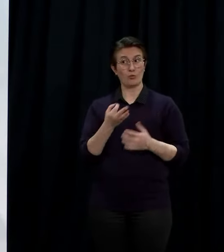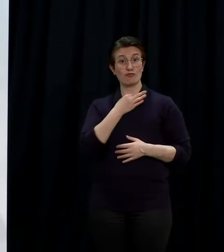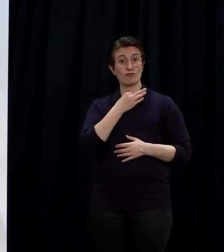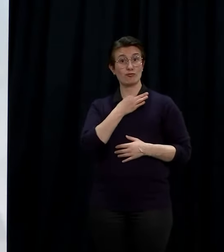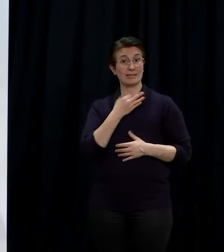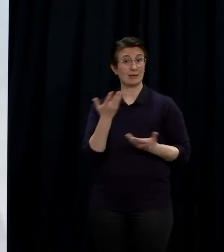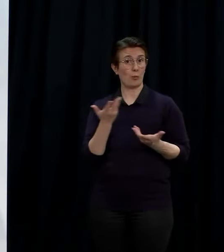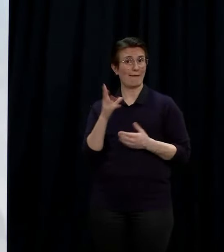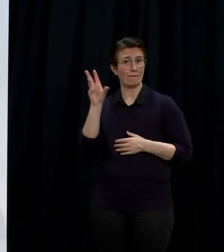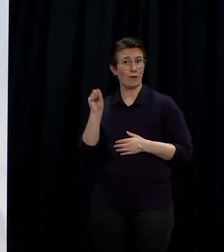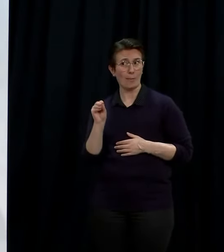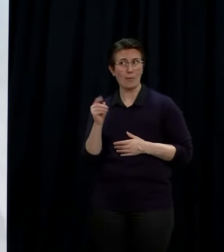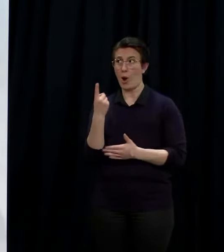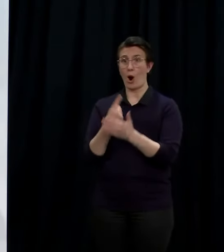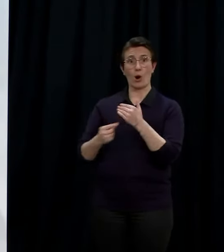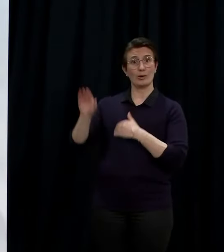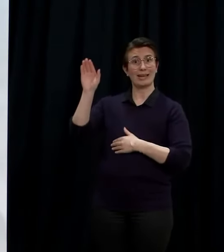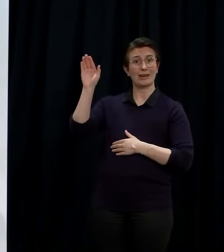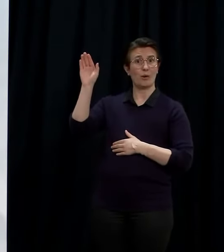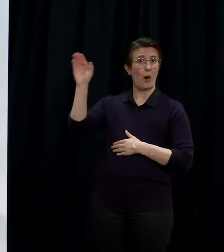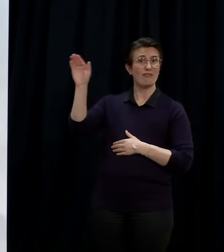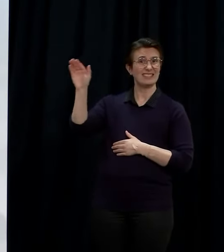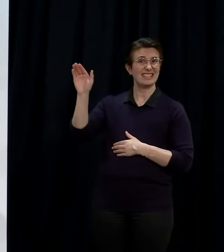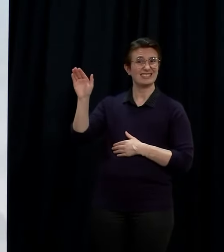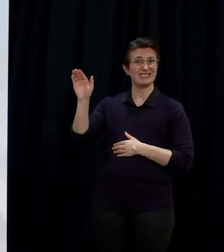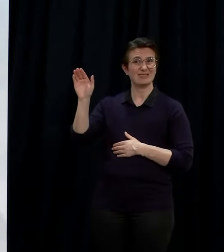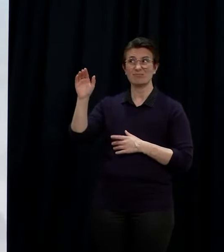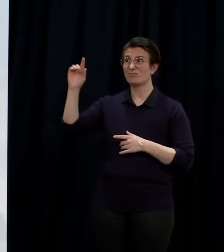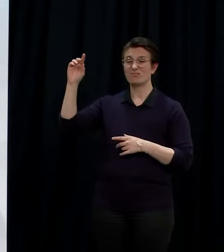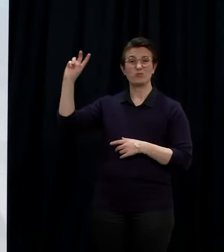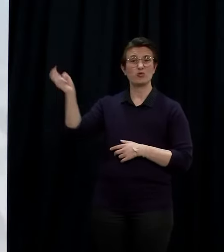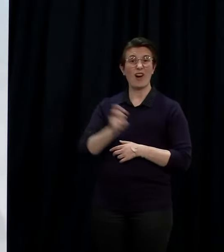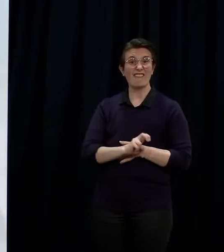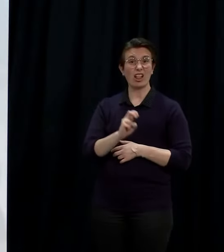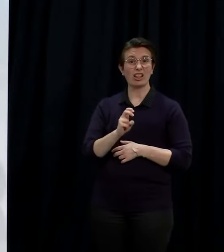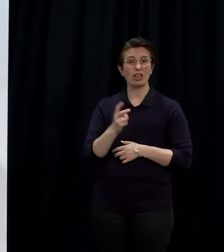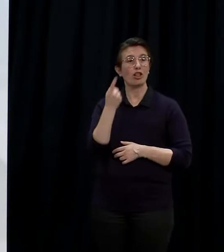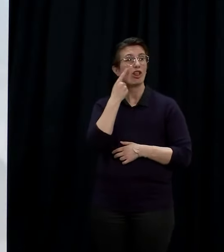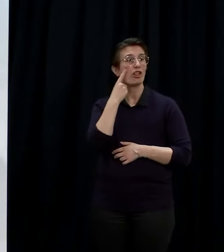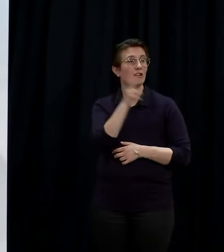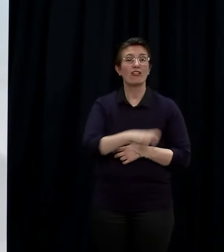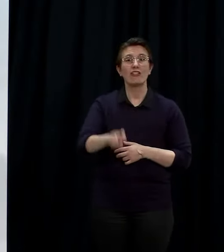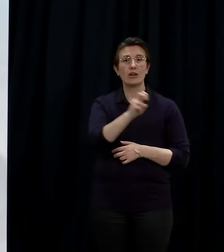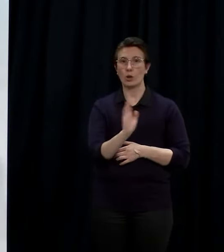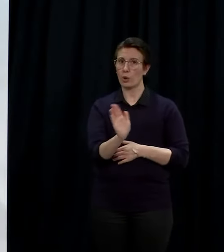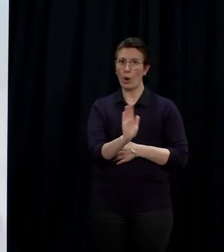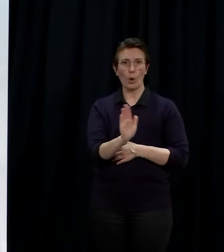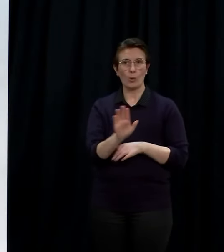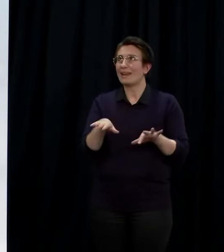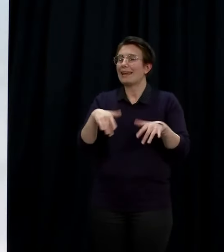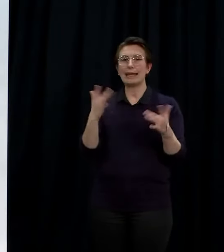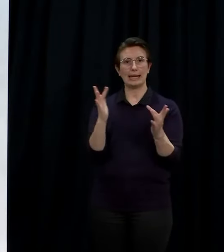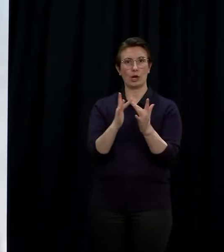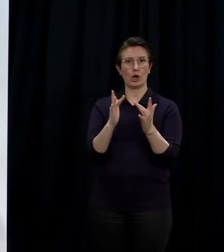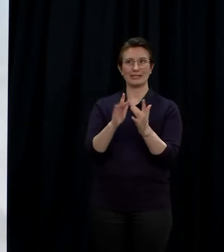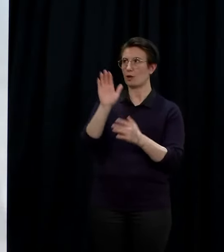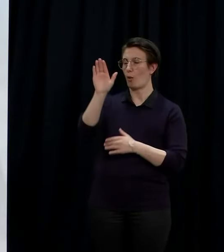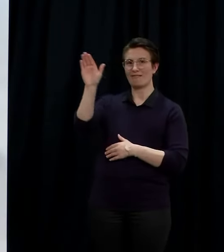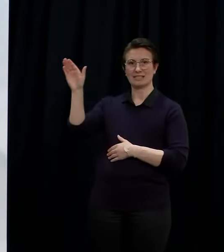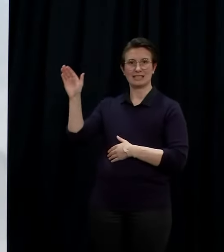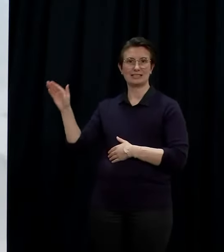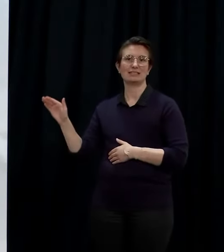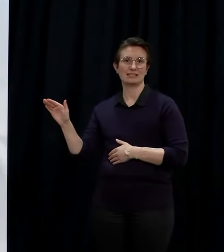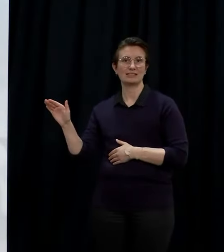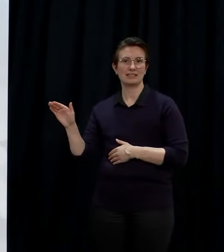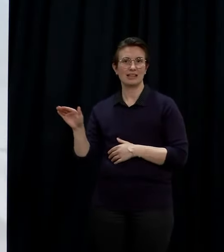outside world, and it is almost impossible to exist without that contact. When it comes to inbound travellers, we can't close off